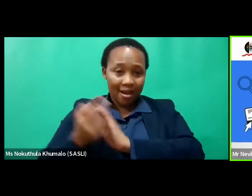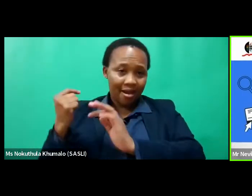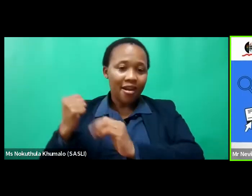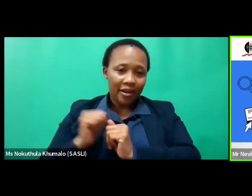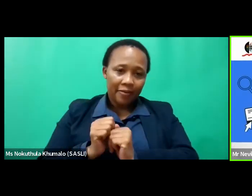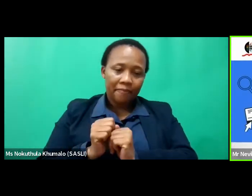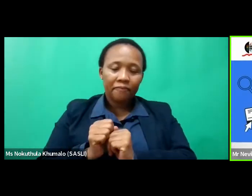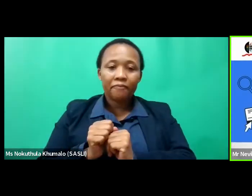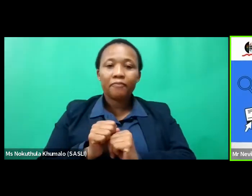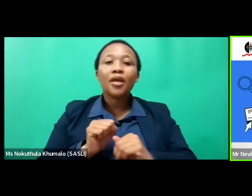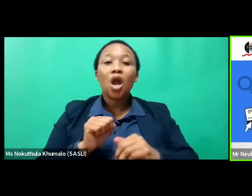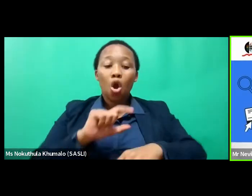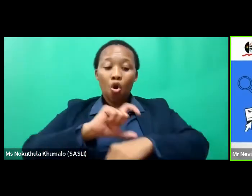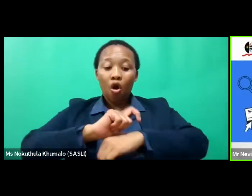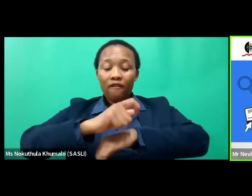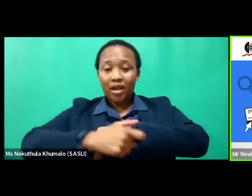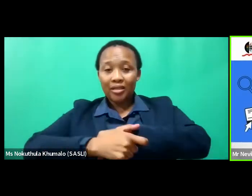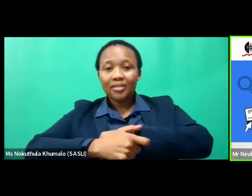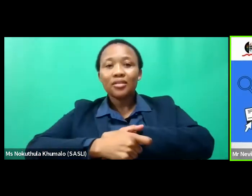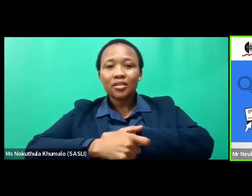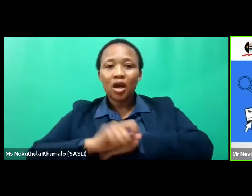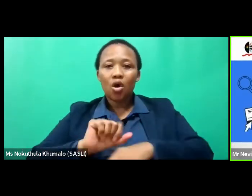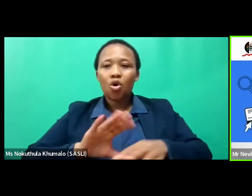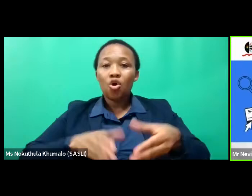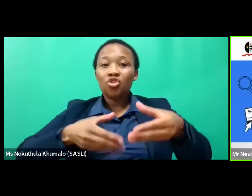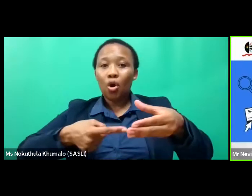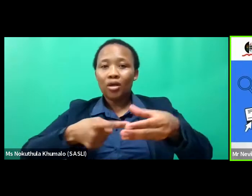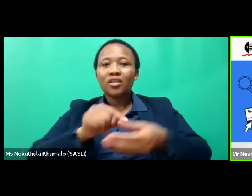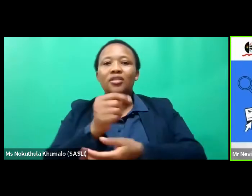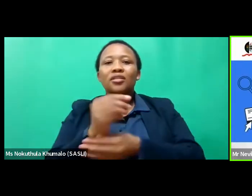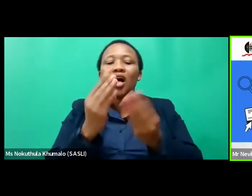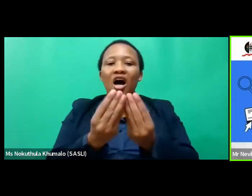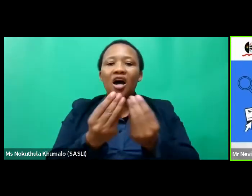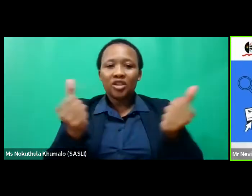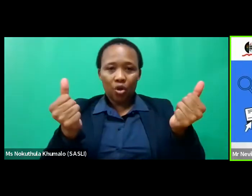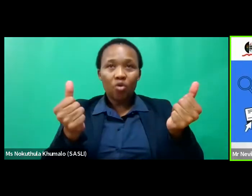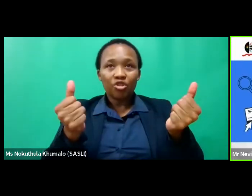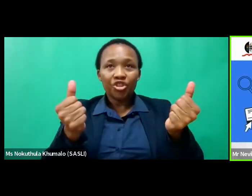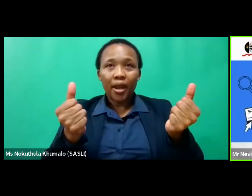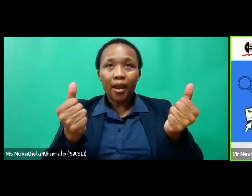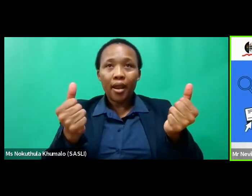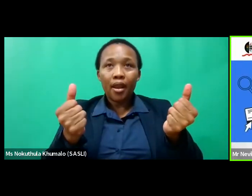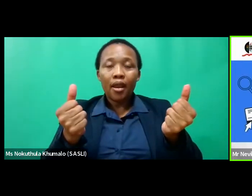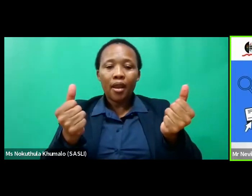resolutions which relegated the lives of deaf people